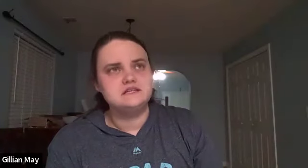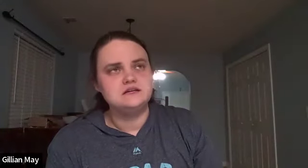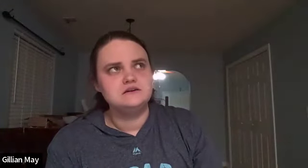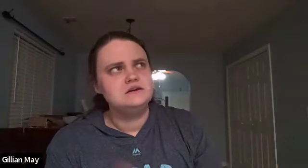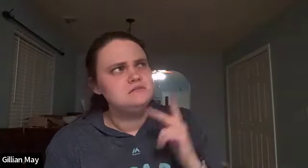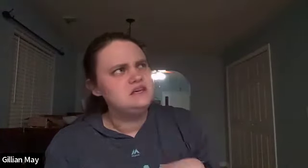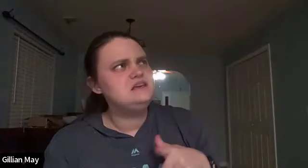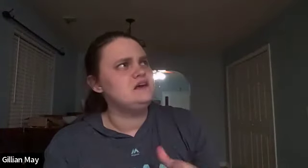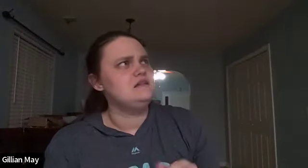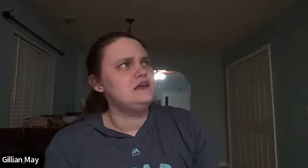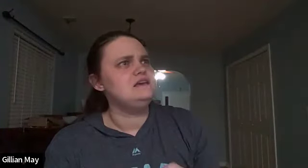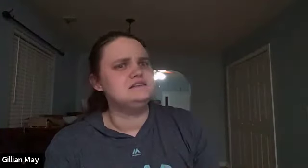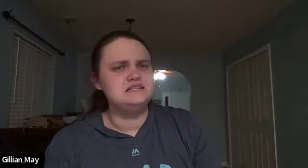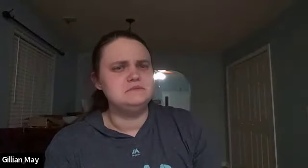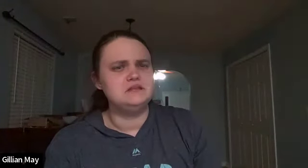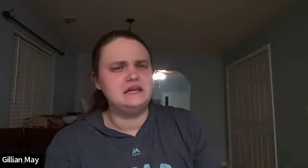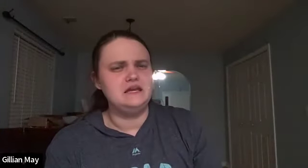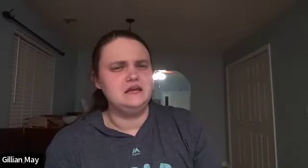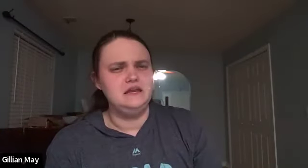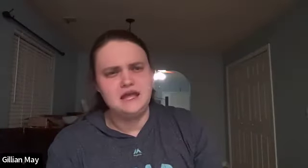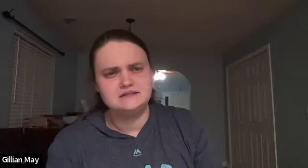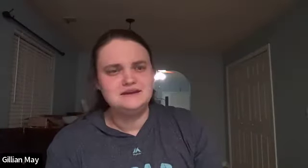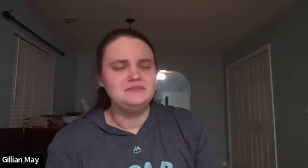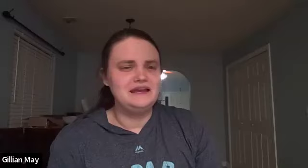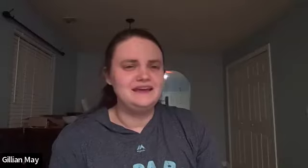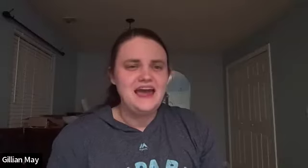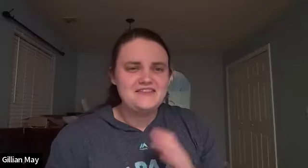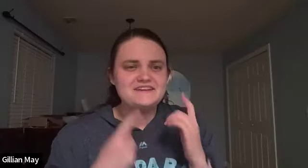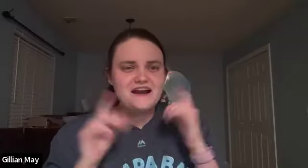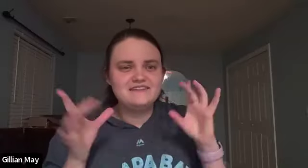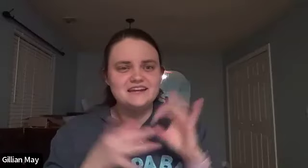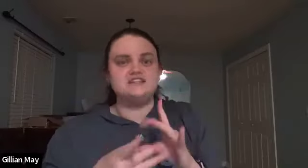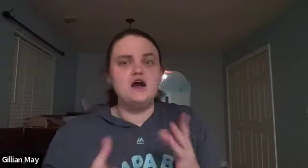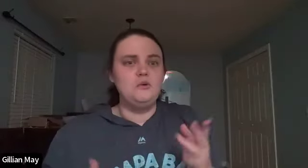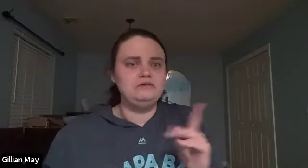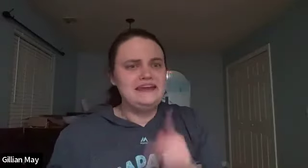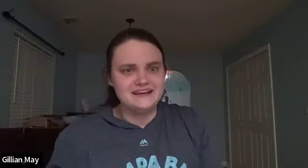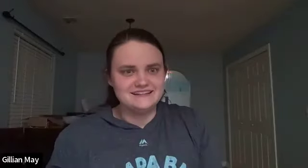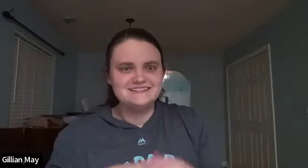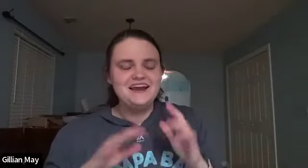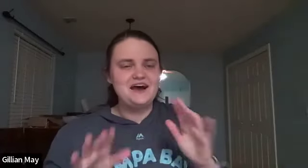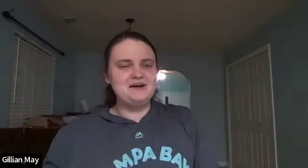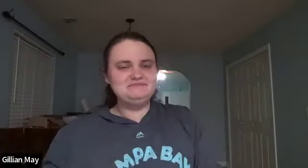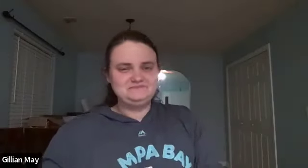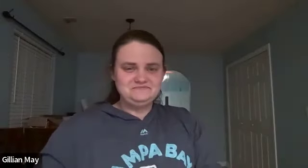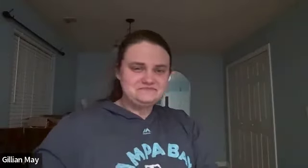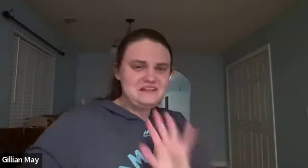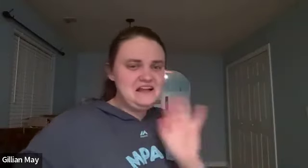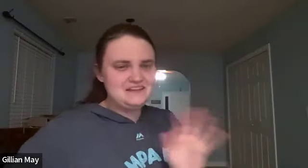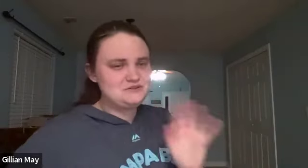P-L-A-N-T. P-L-A-N-T, planet, plant. And then it finally connects. Oh, plant. It's always